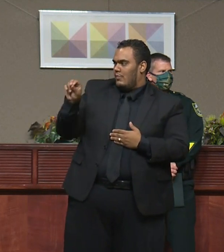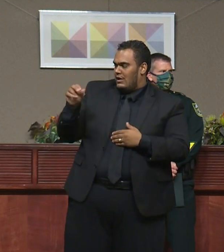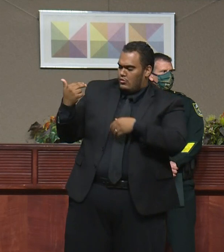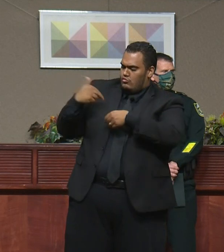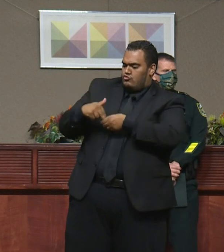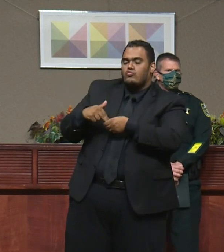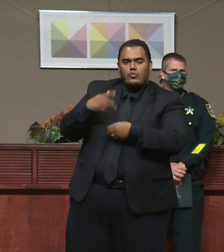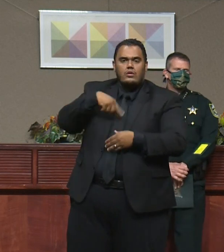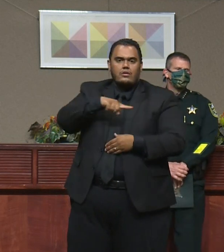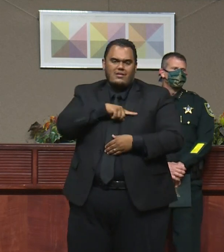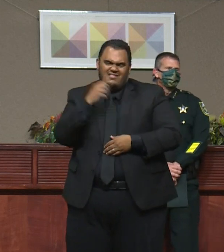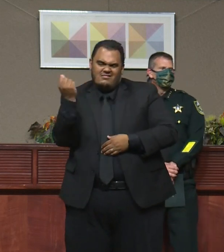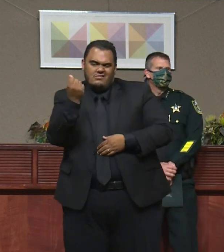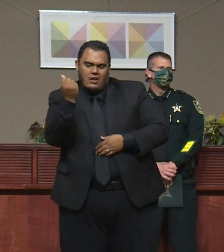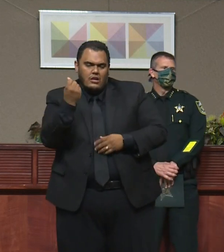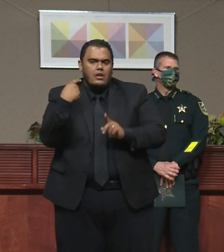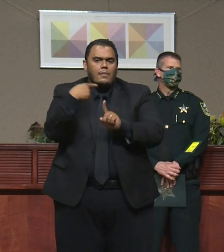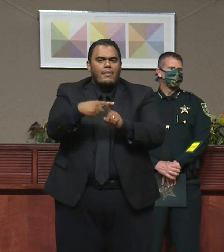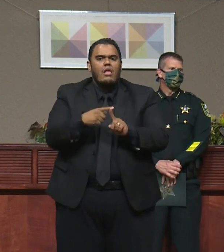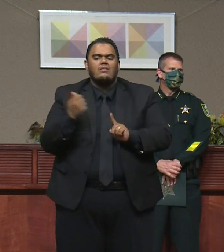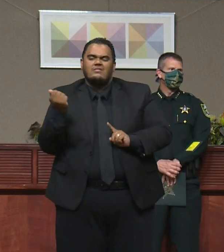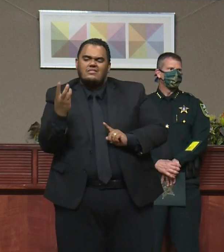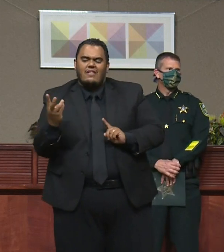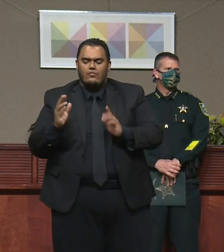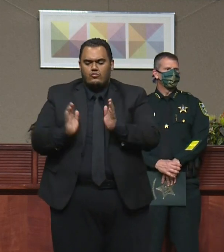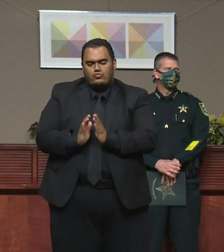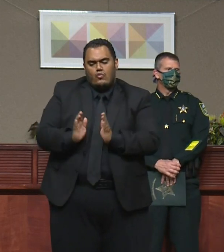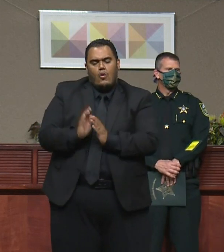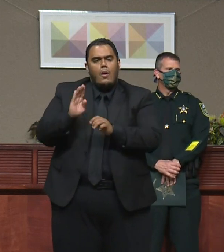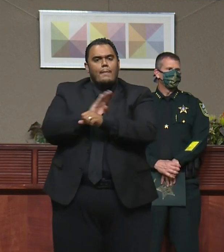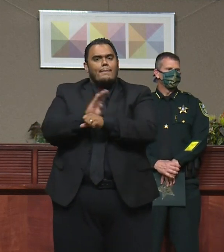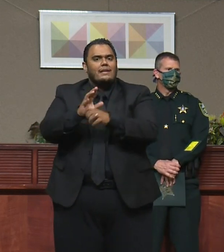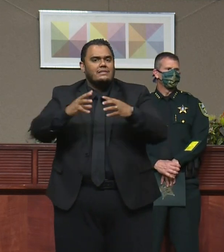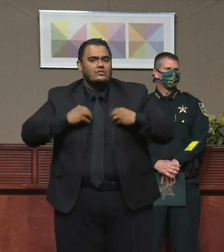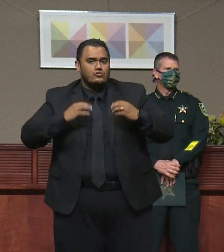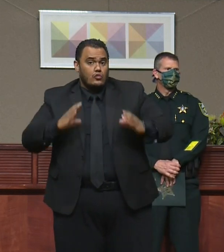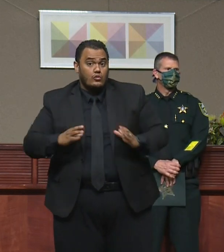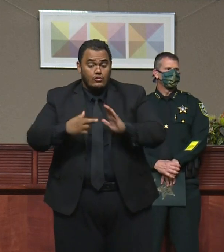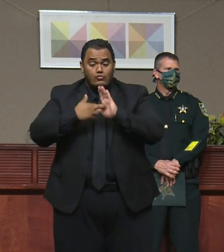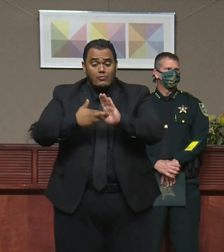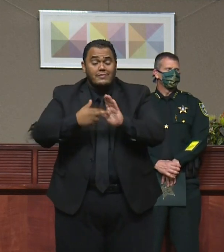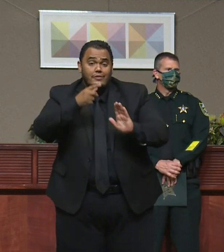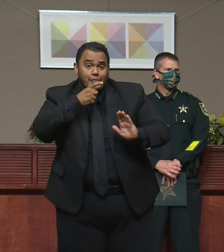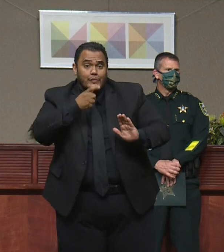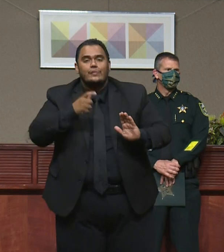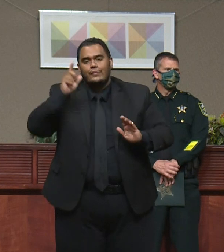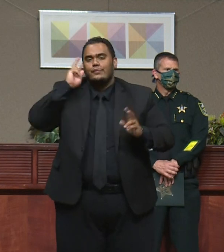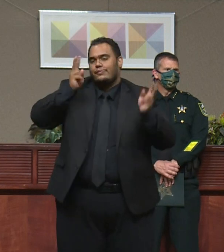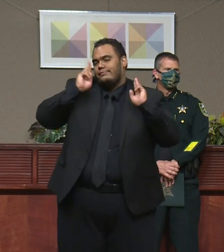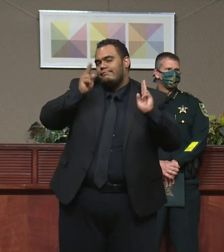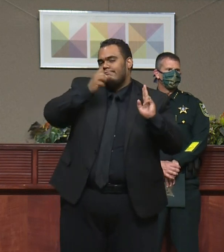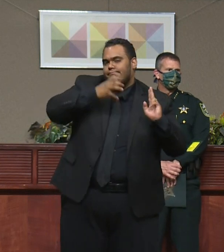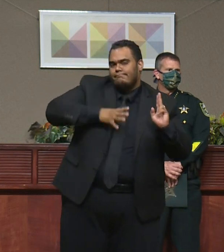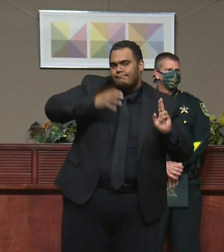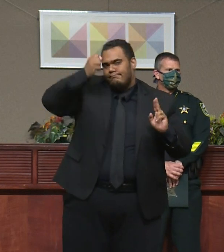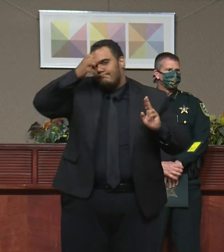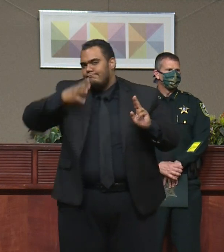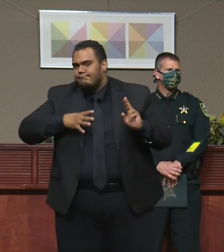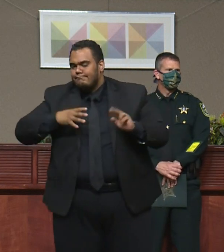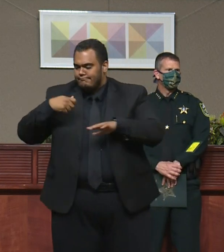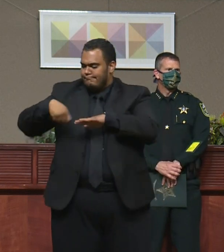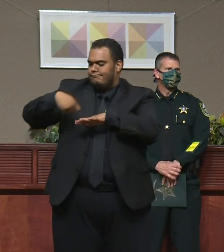with several of our small business owners who represent hair salons, barbershops, and